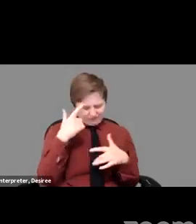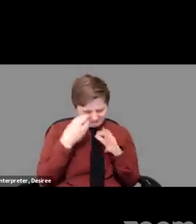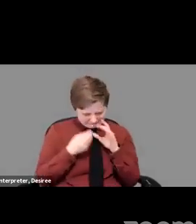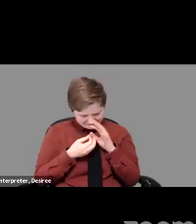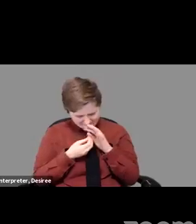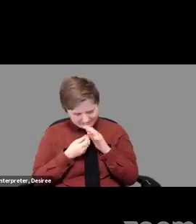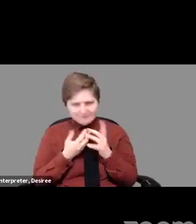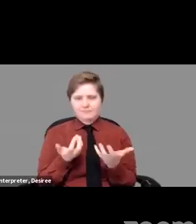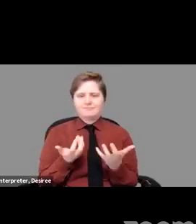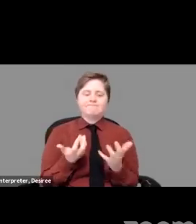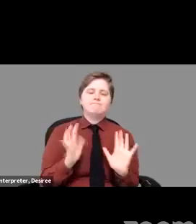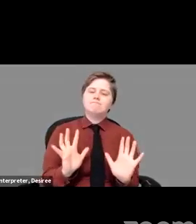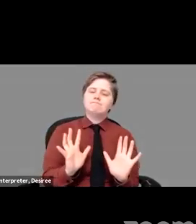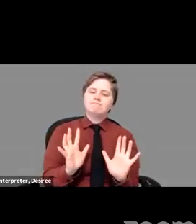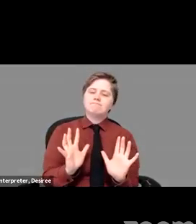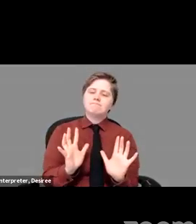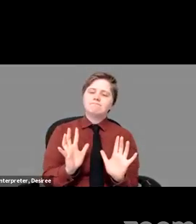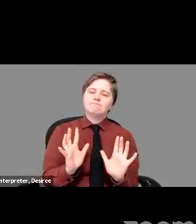attempt to